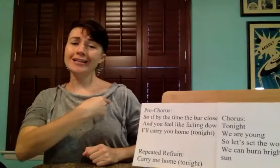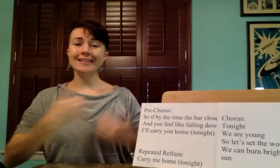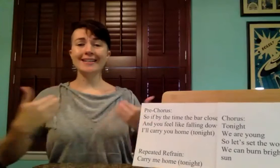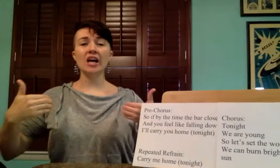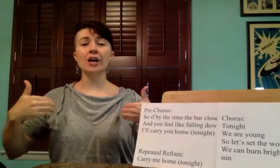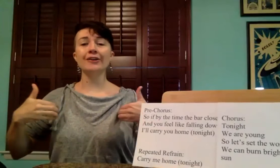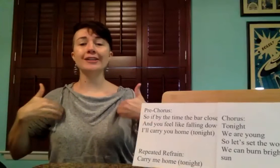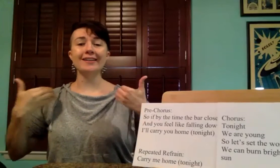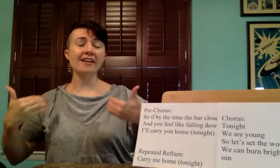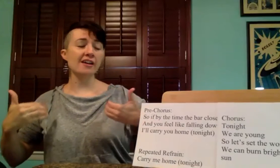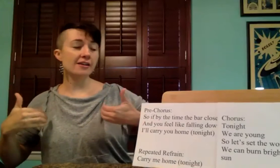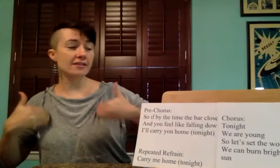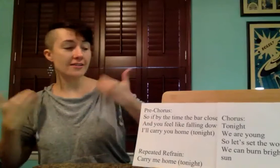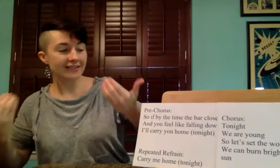We are young,